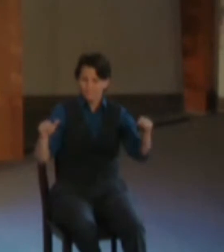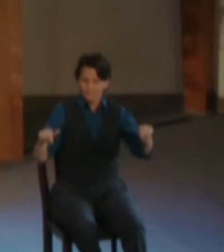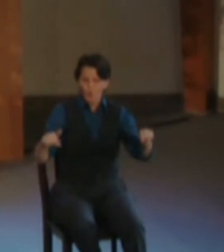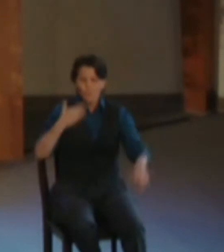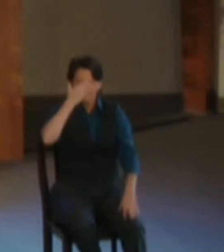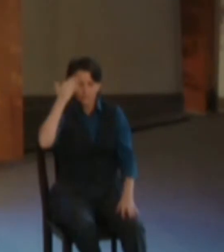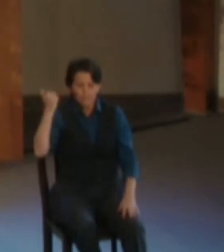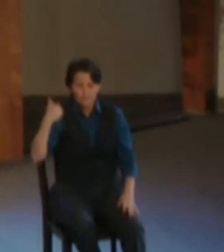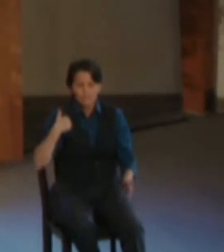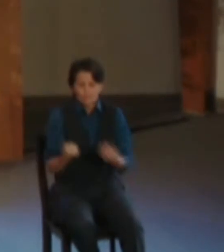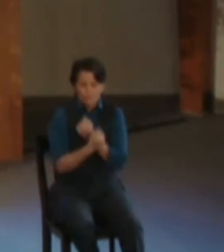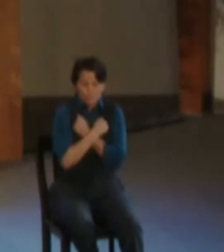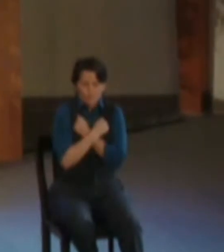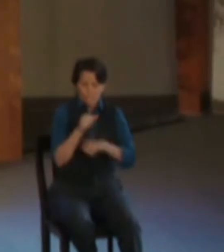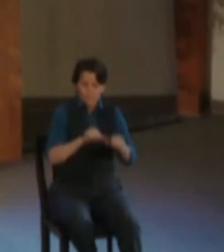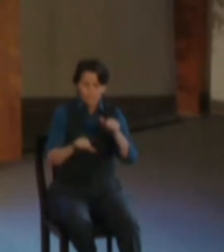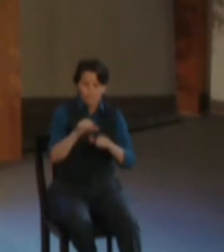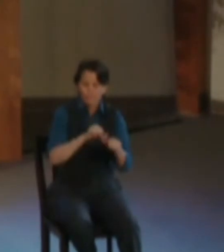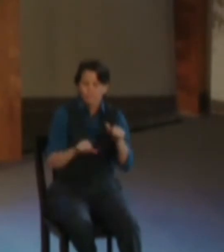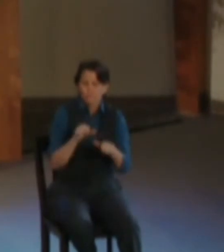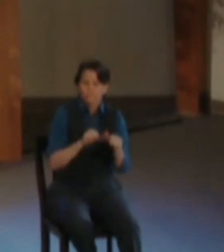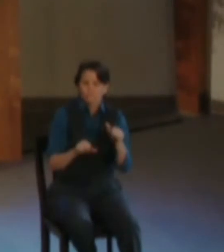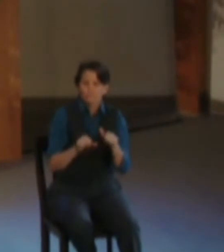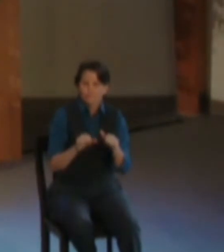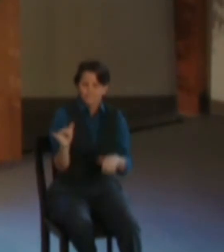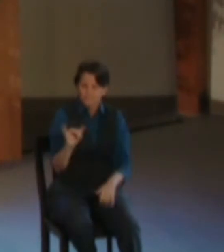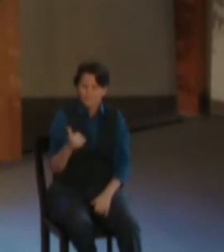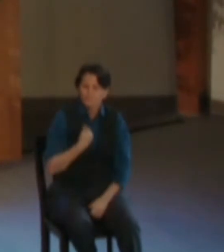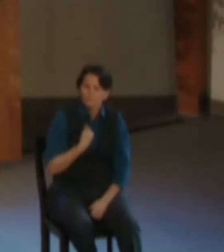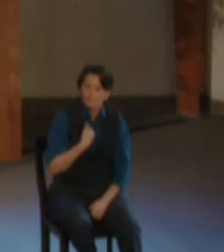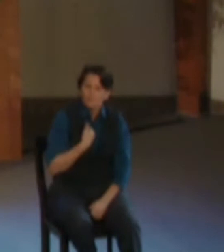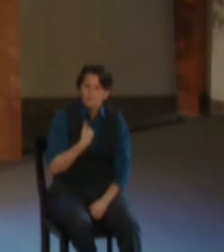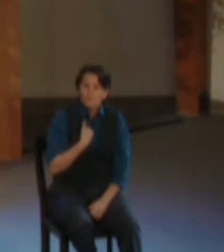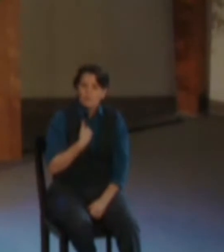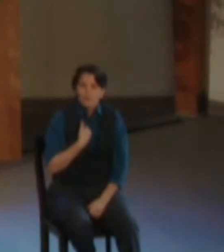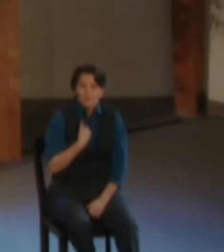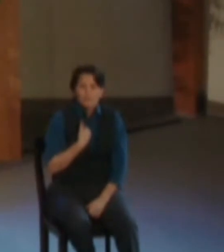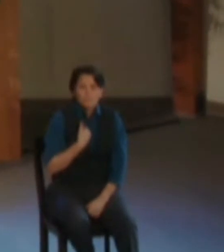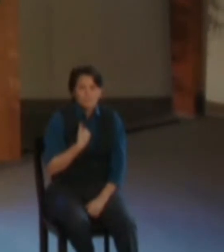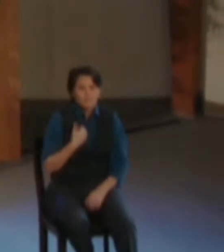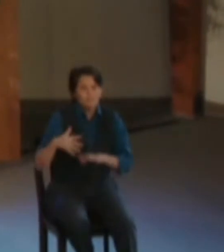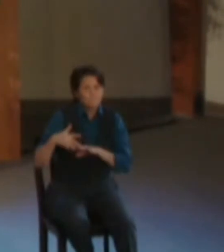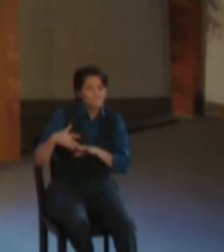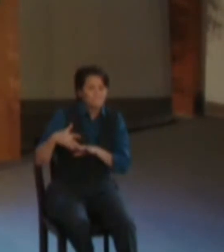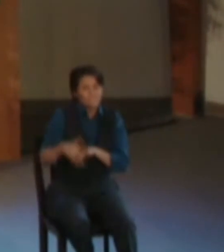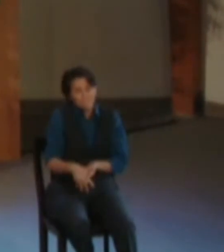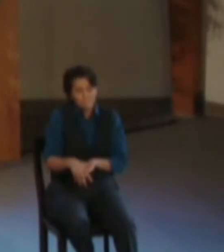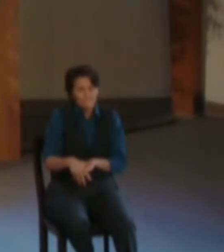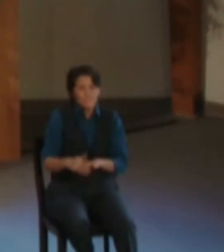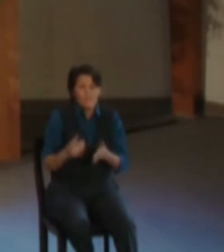and sisters as ourselves. The roots of biases in this country, they are long and they